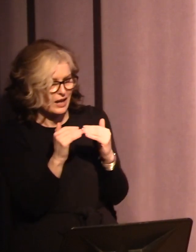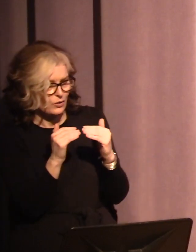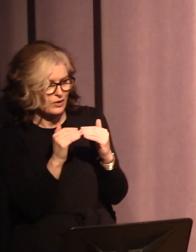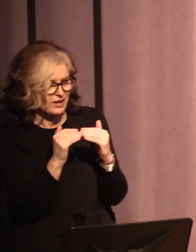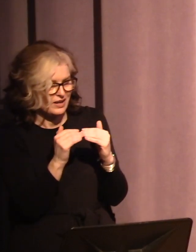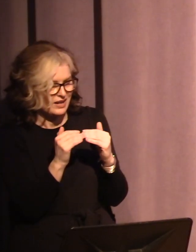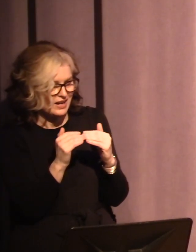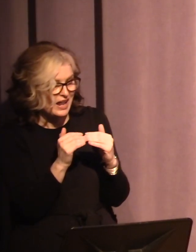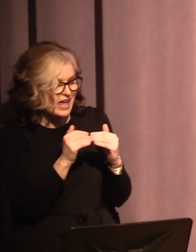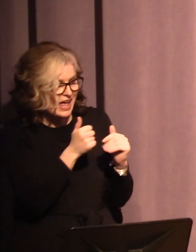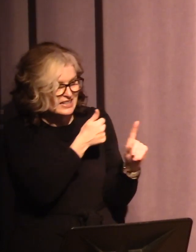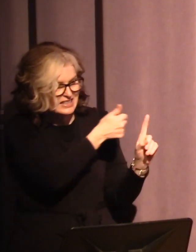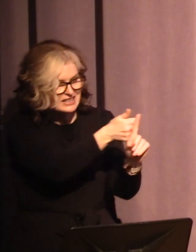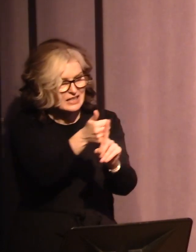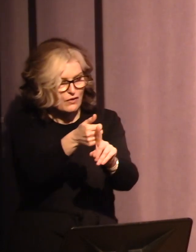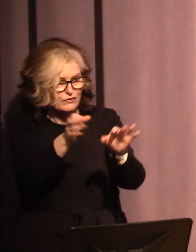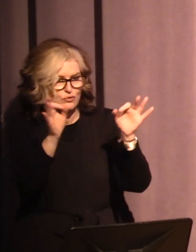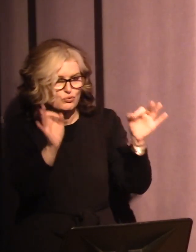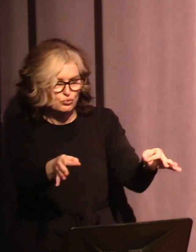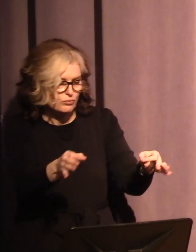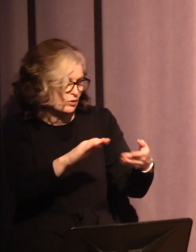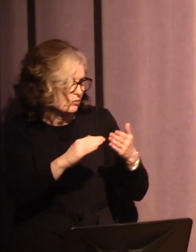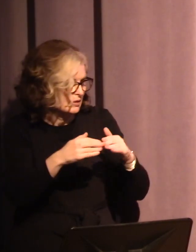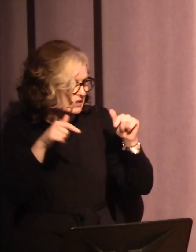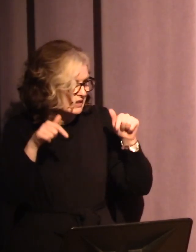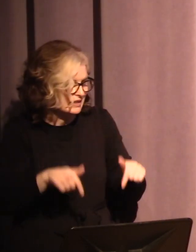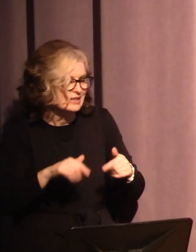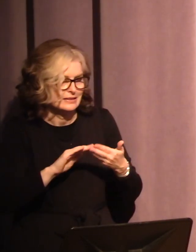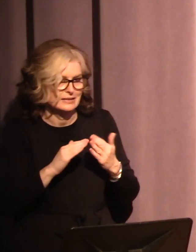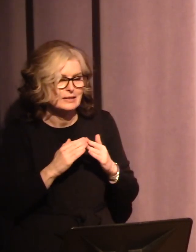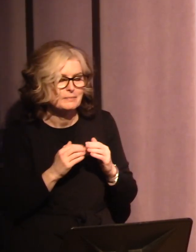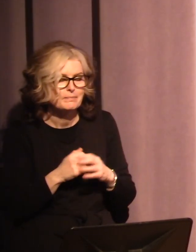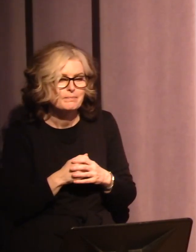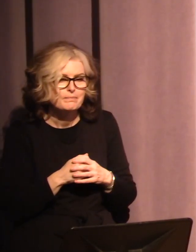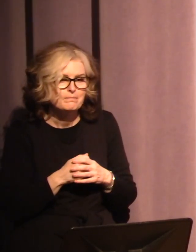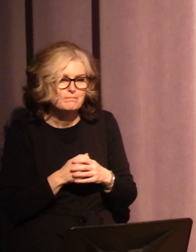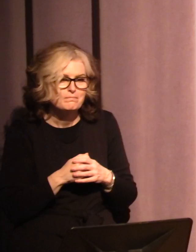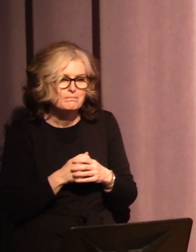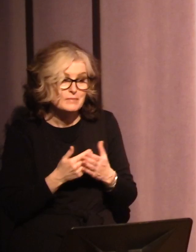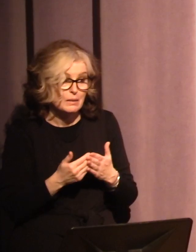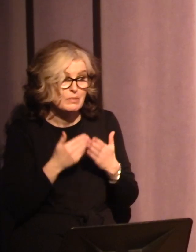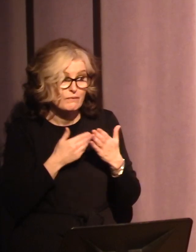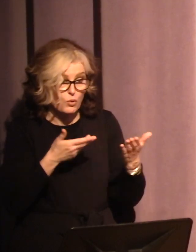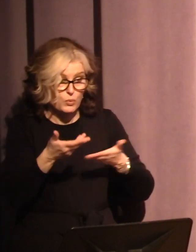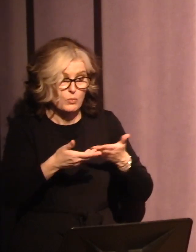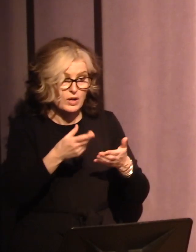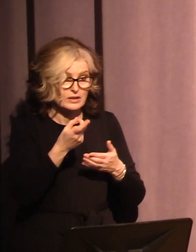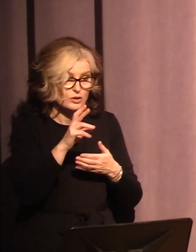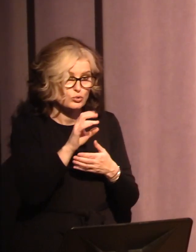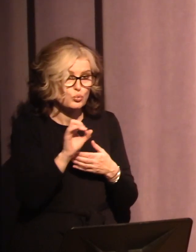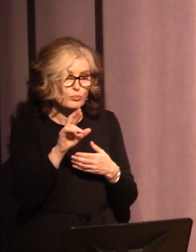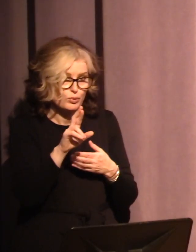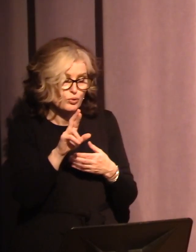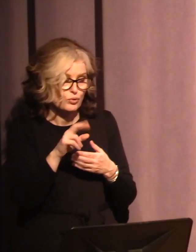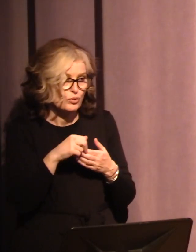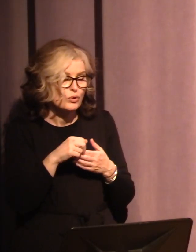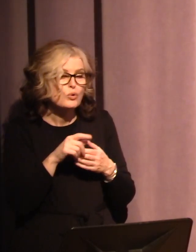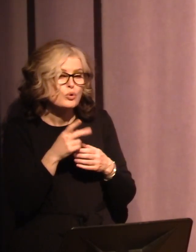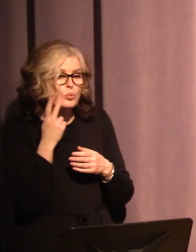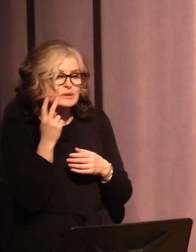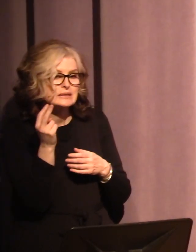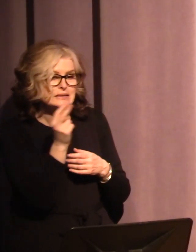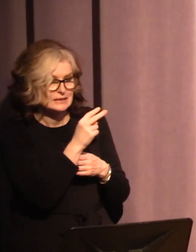and self-determined community right here in this city. So before we welcome Dr. Cooper to the stage, you're about to